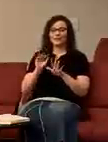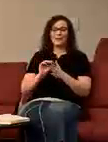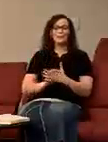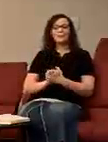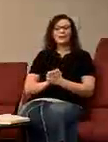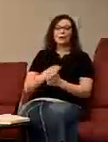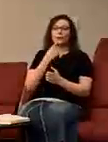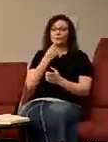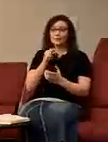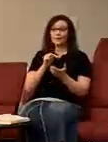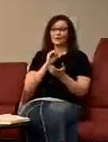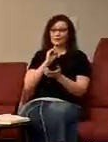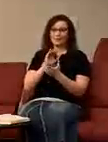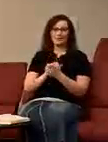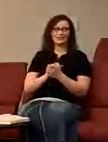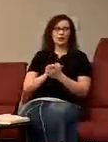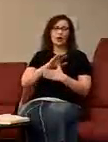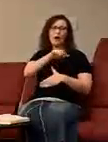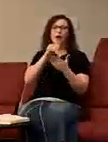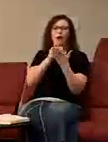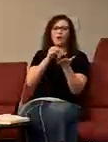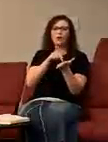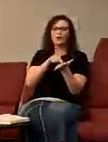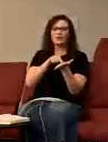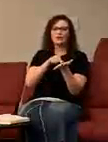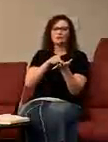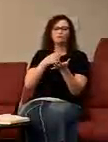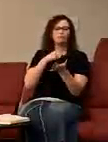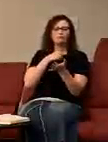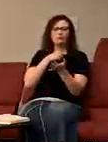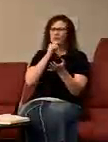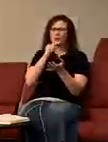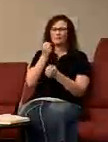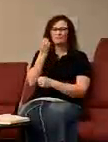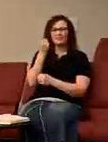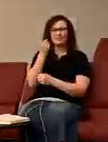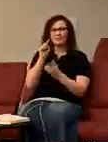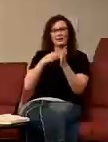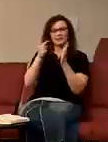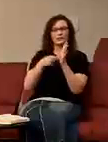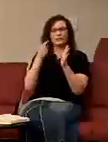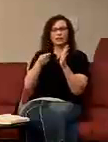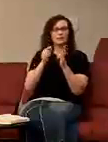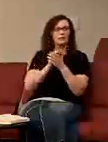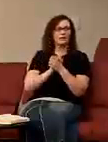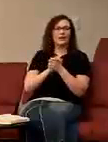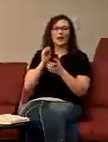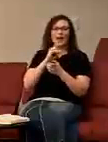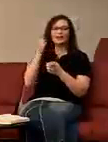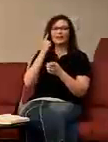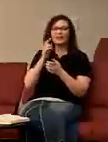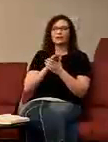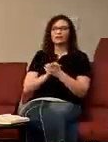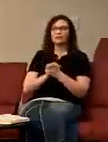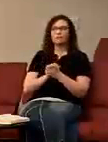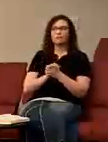So anyway, but what I'm saying is, all this, we don't understand sometimes. I think it's way